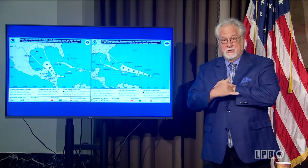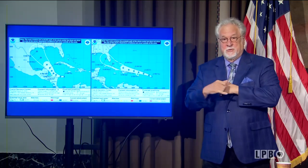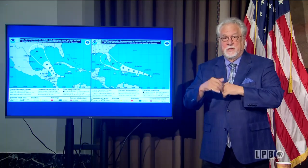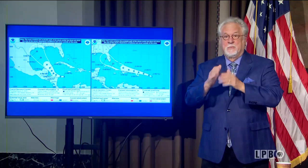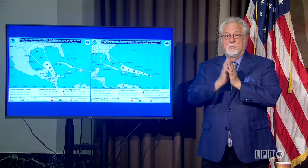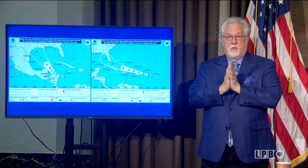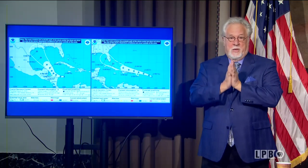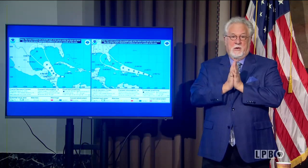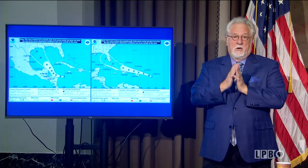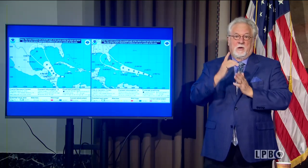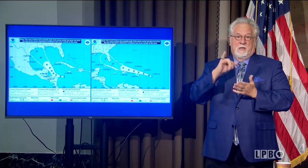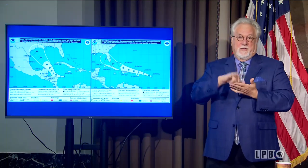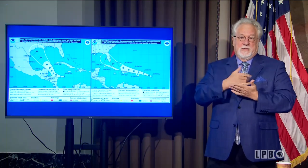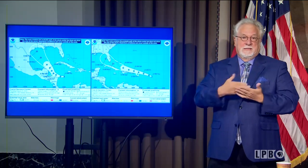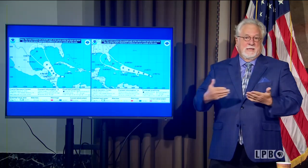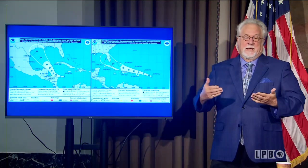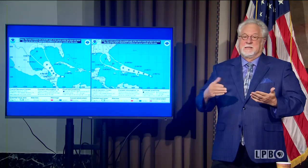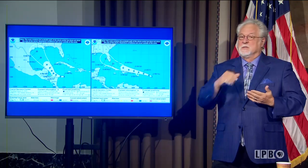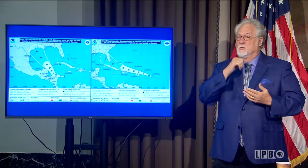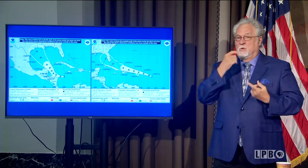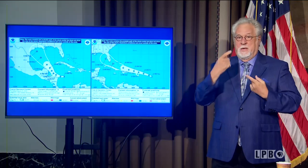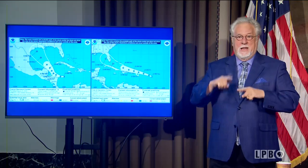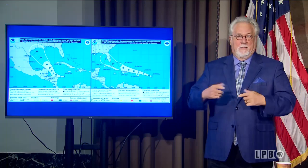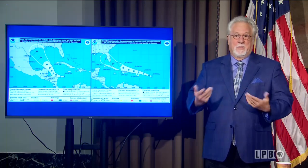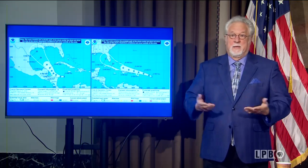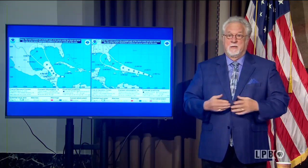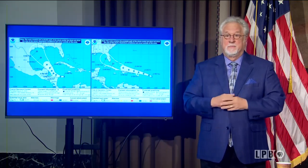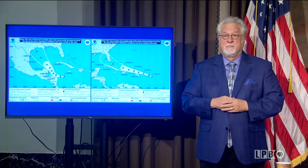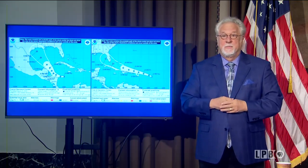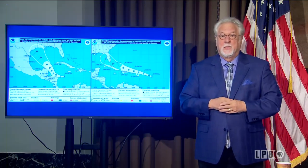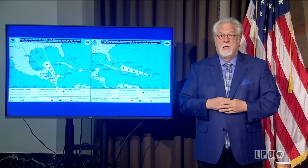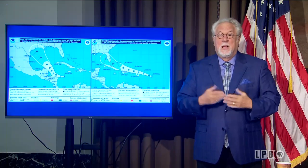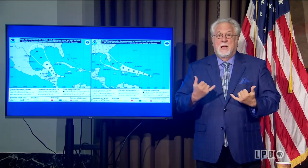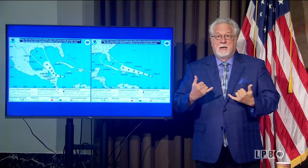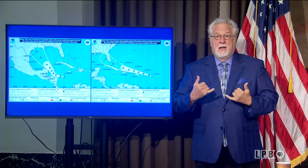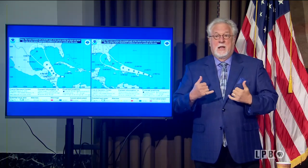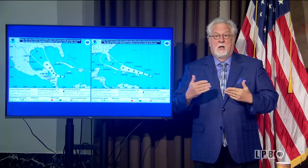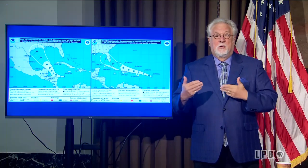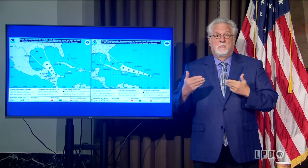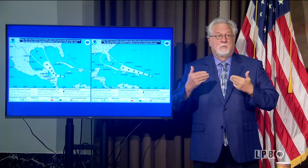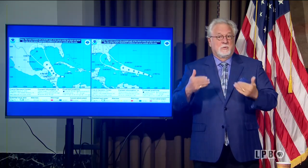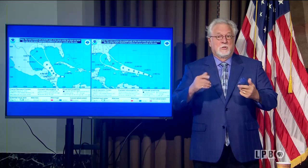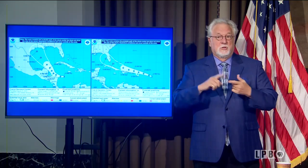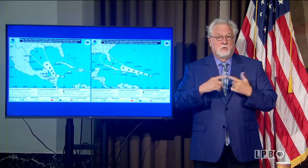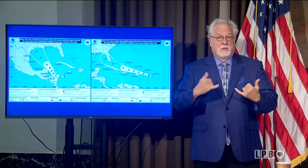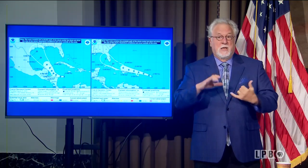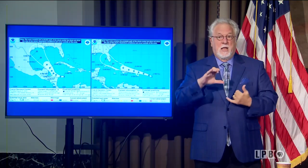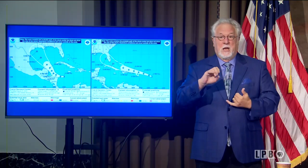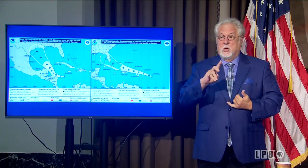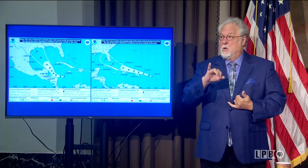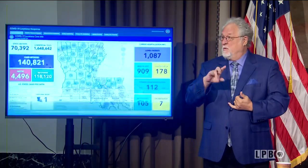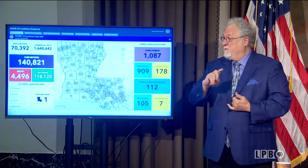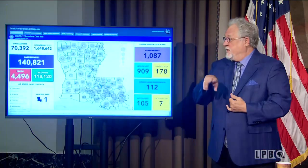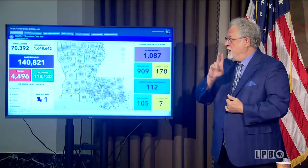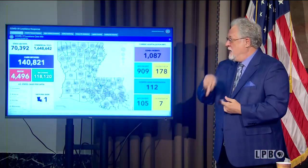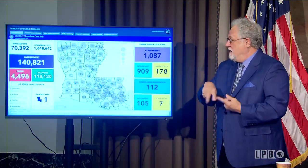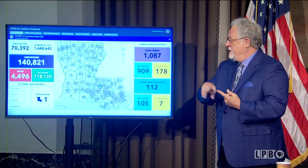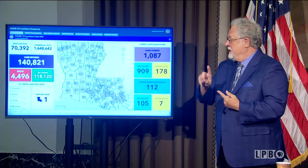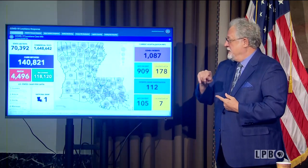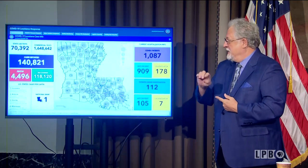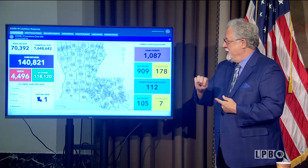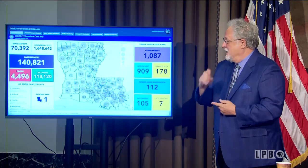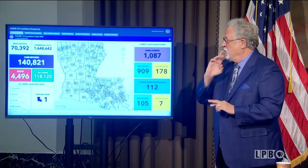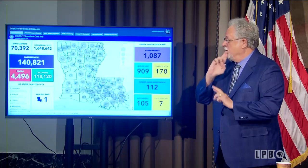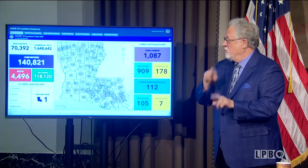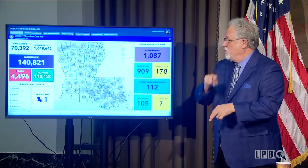prayer that these things wouldn't happen here. Now, moving on to today's COVID update, we are